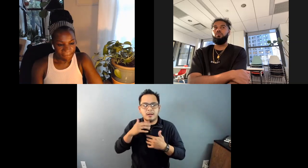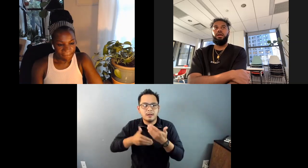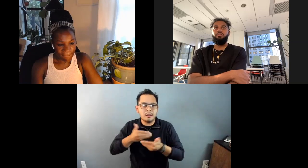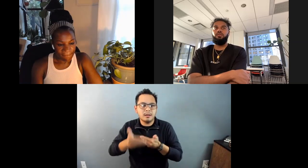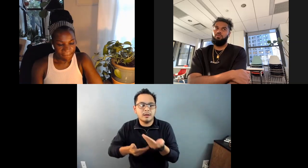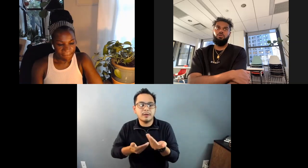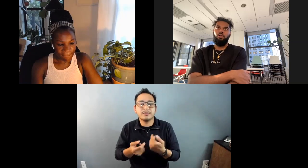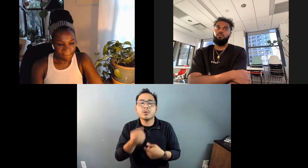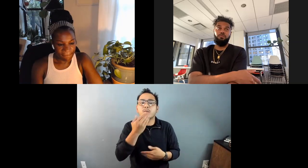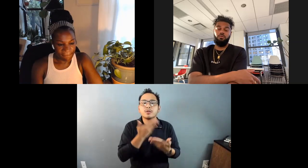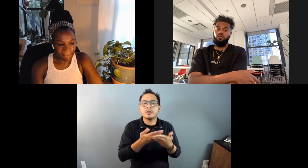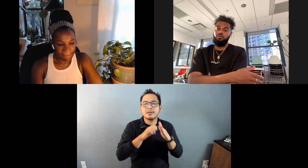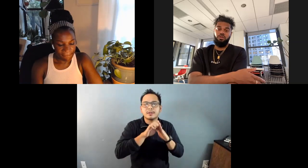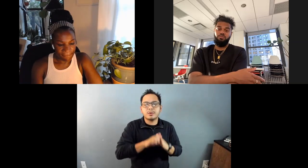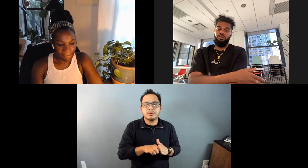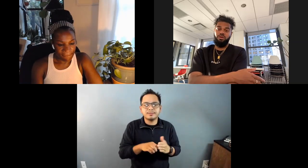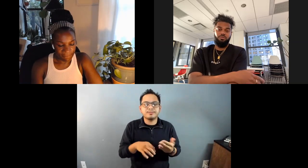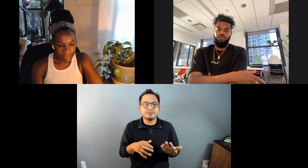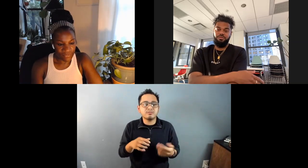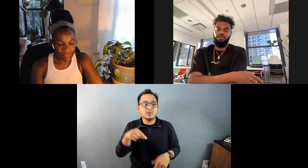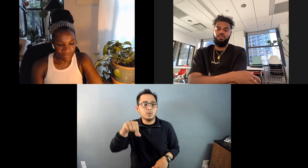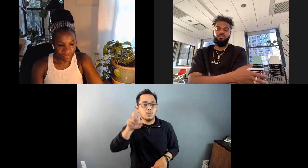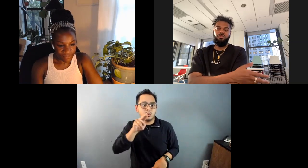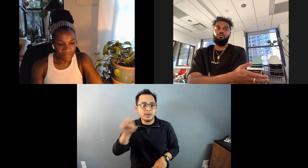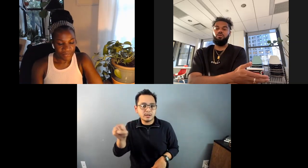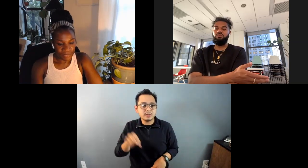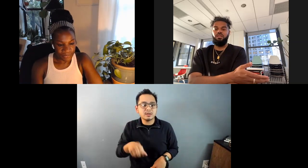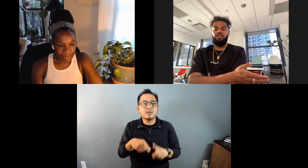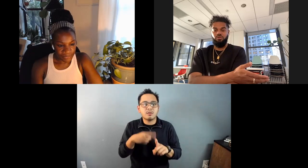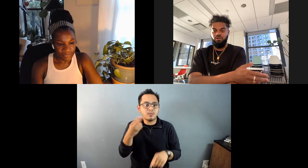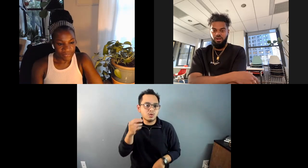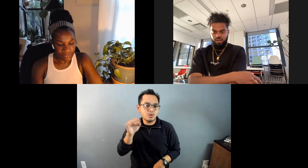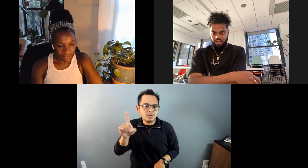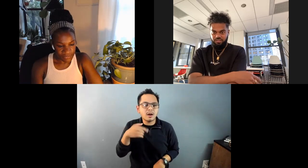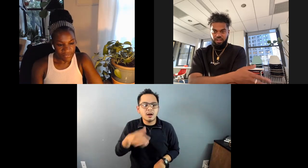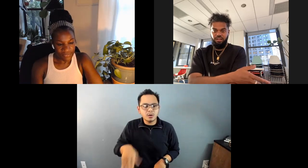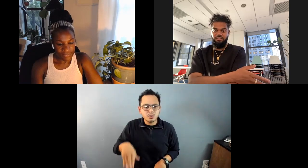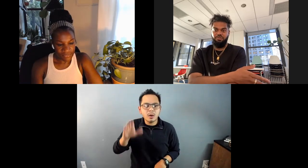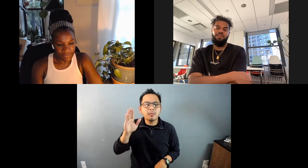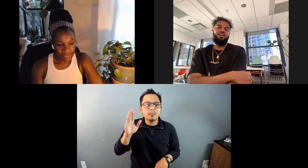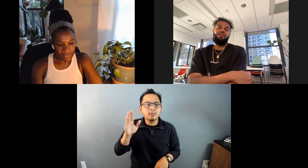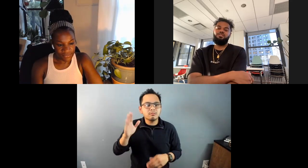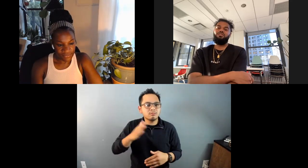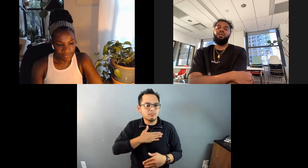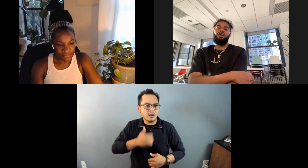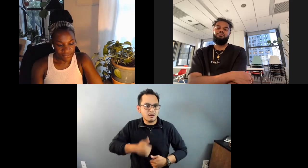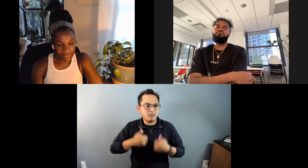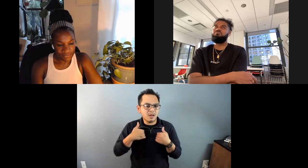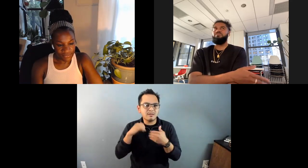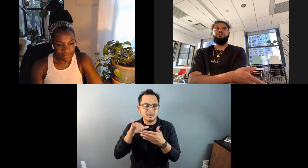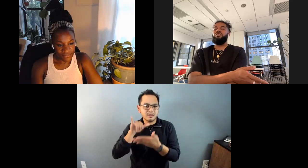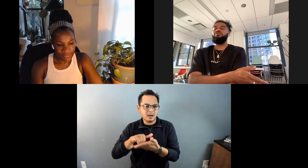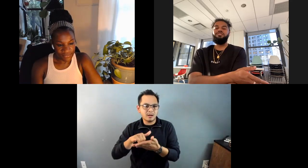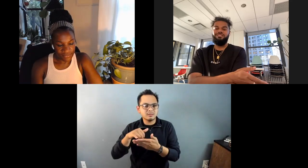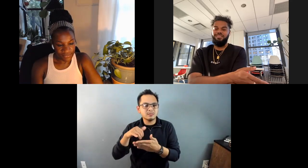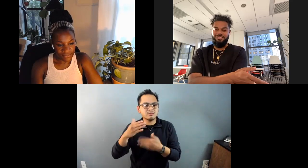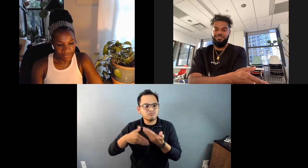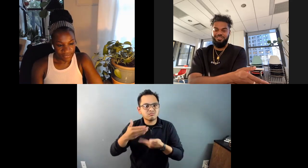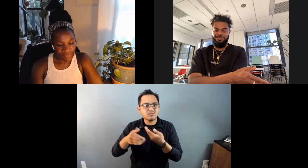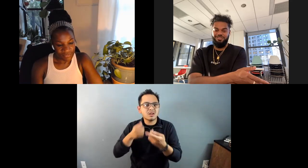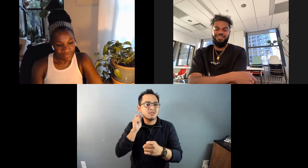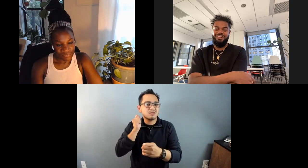2018. And I made sure, that there were vendors from Queens that like were street vendors that like represent the